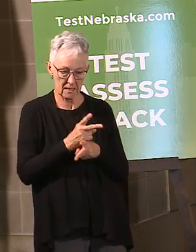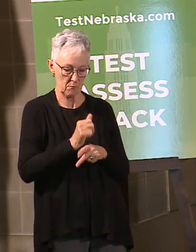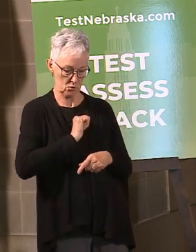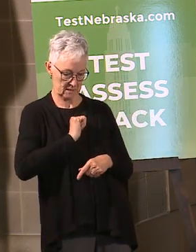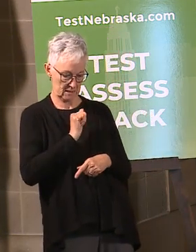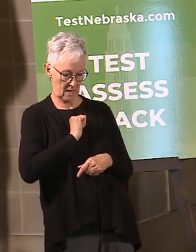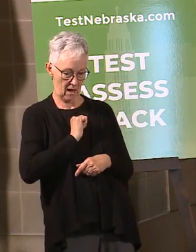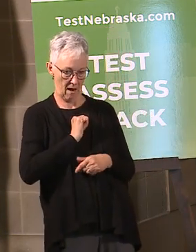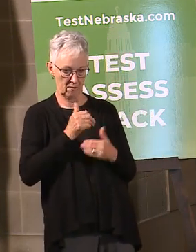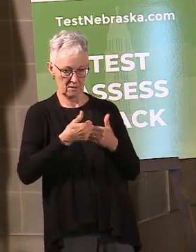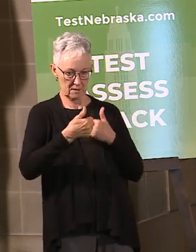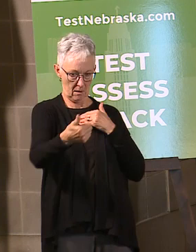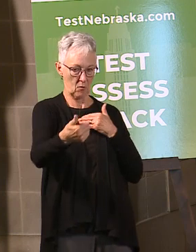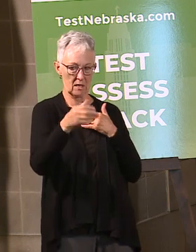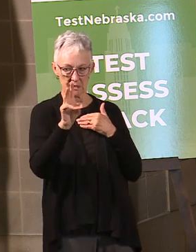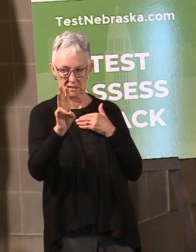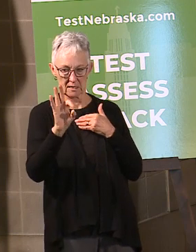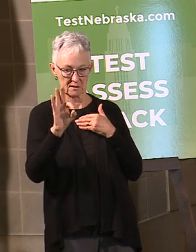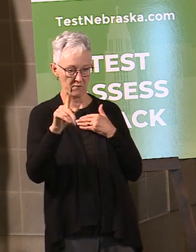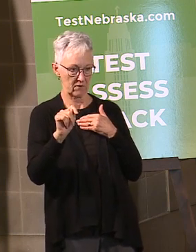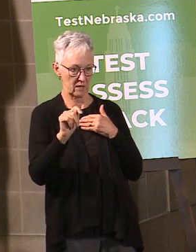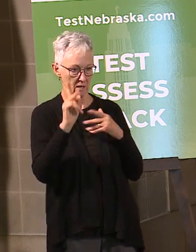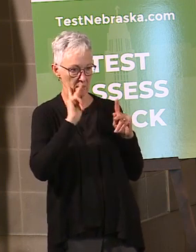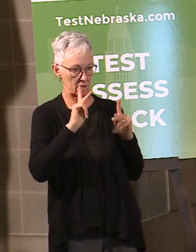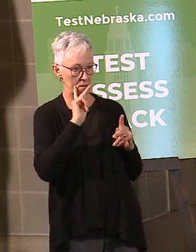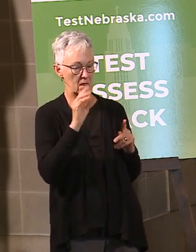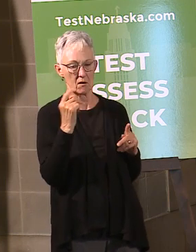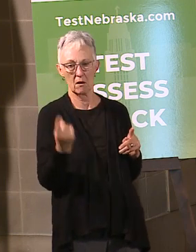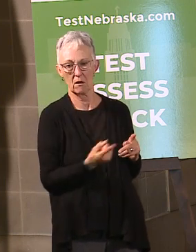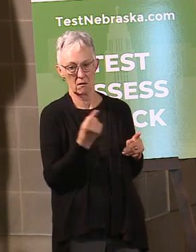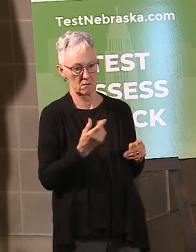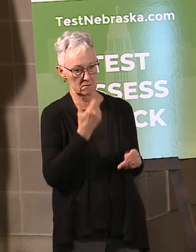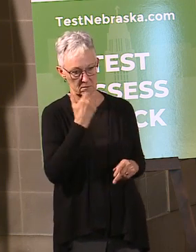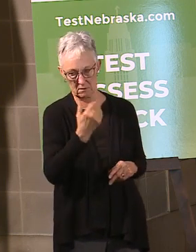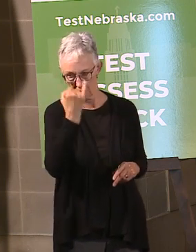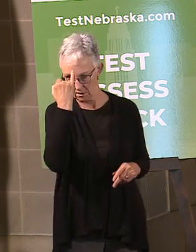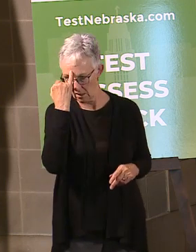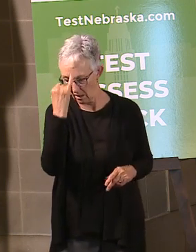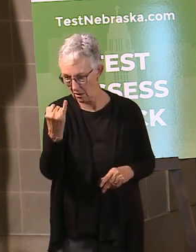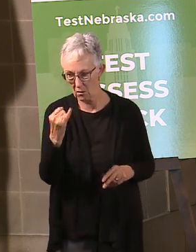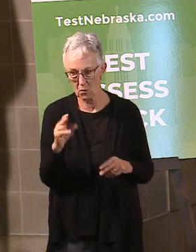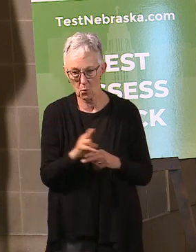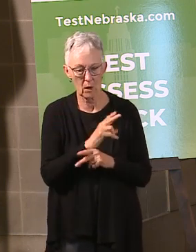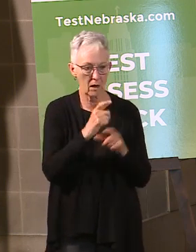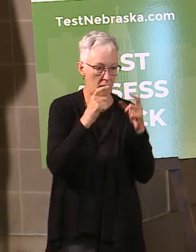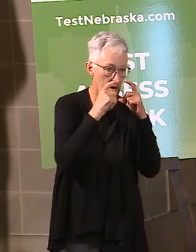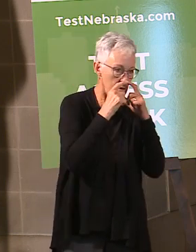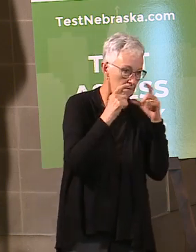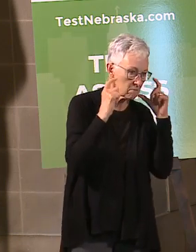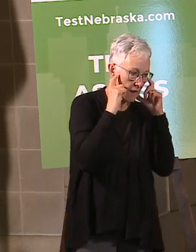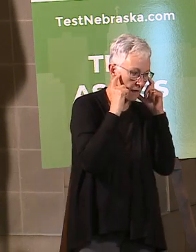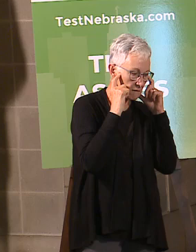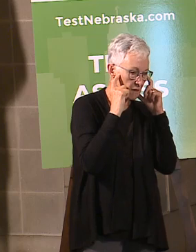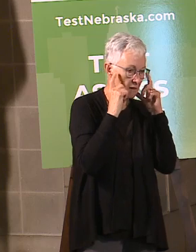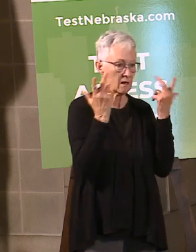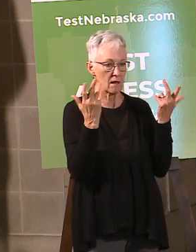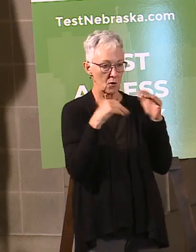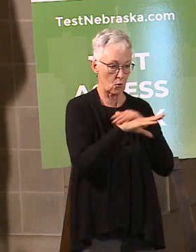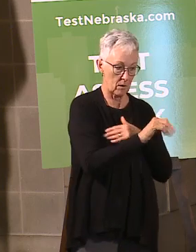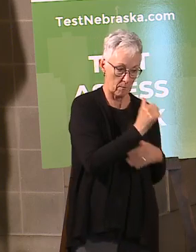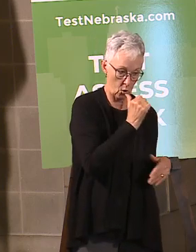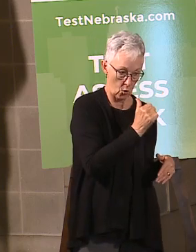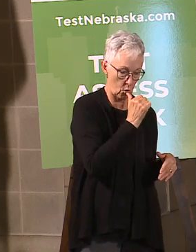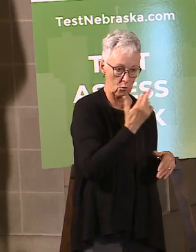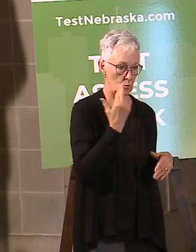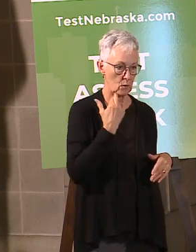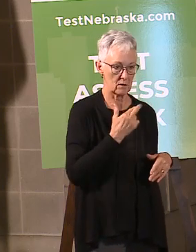and other people, and always going to be a good idea to wear a mask. Obviously, if you're going to a bar or restaurant, that's not going to be as practical, but an event like a concert, it